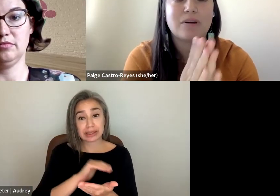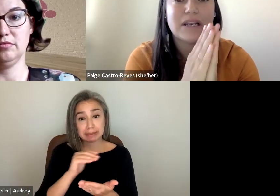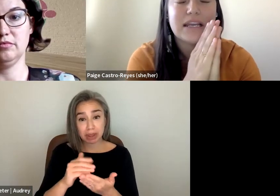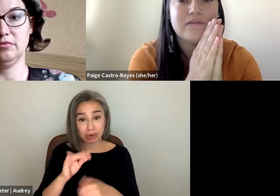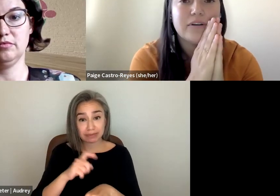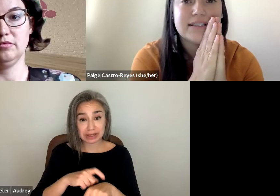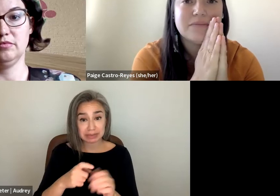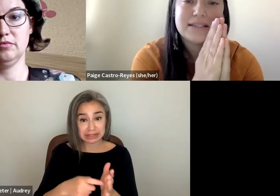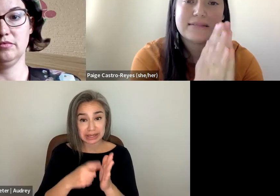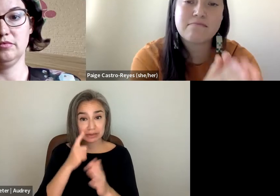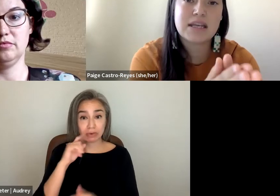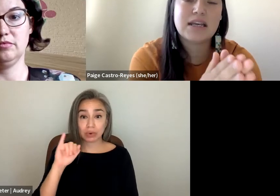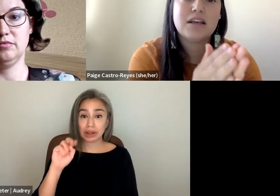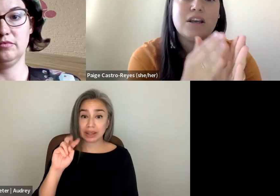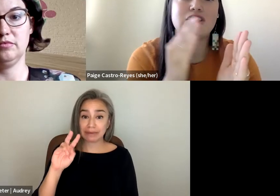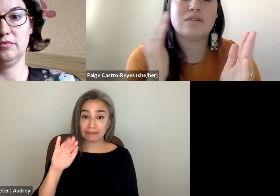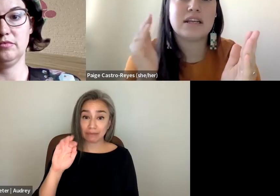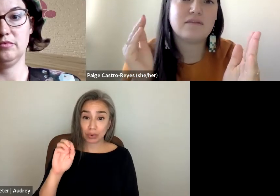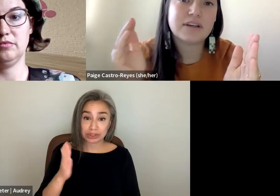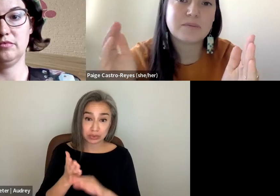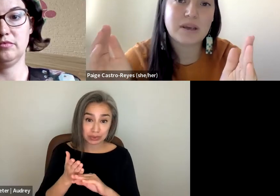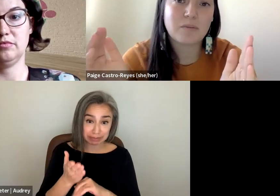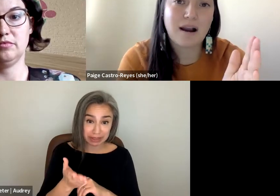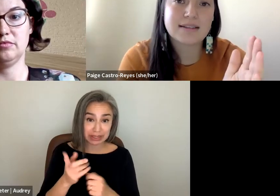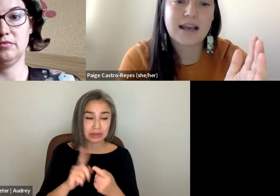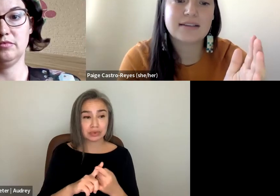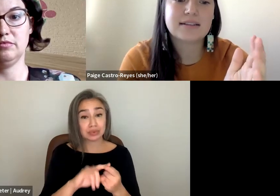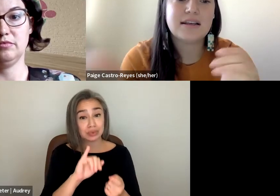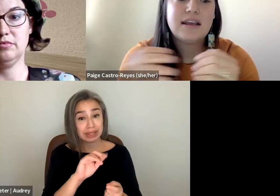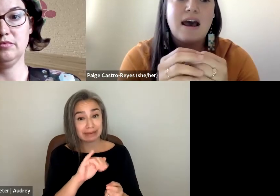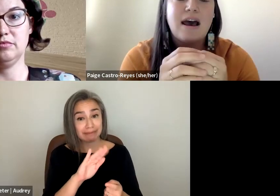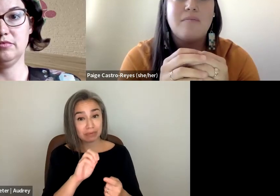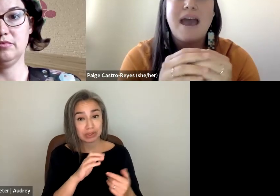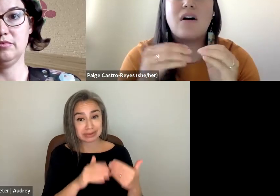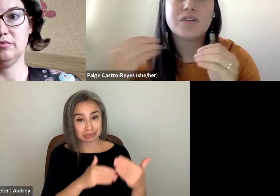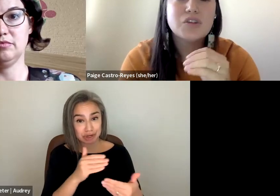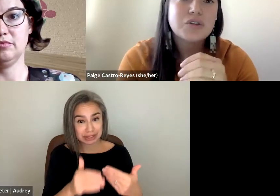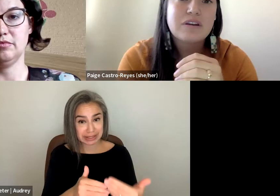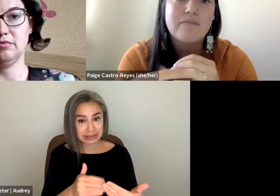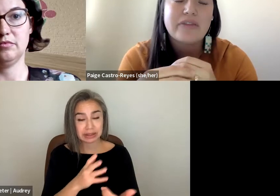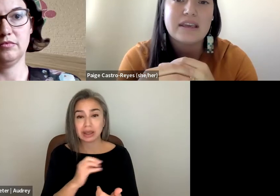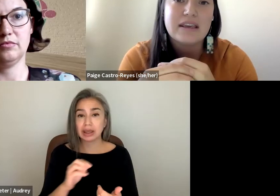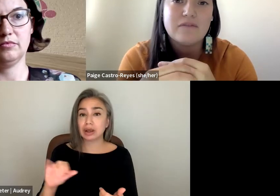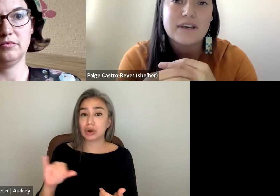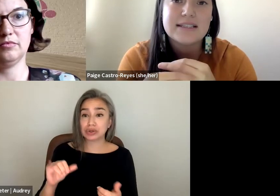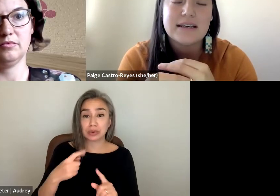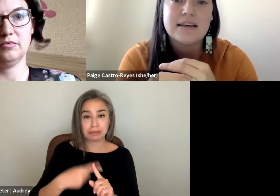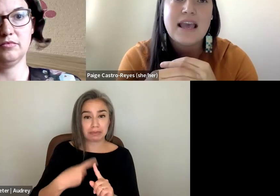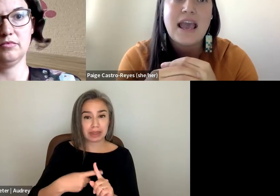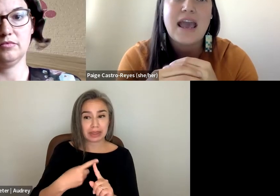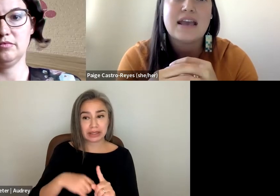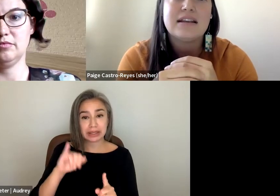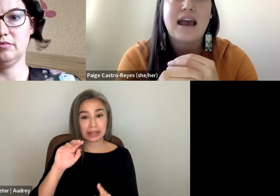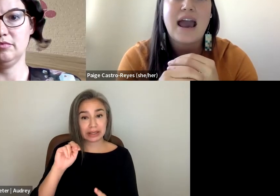it takes from an invoice to be submitted to an invoice being processed, and also doing monthly